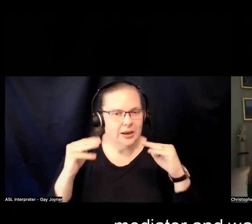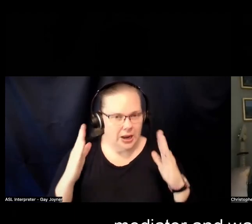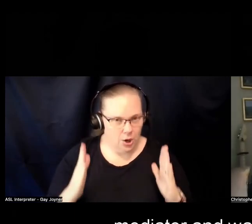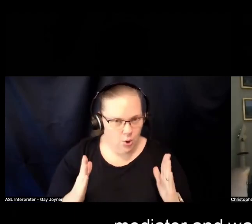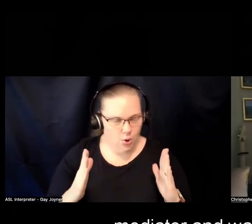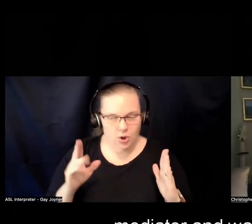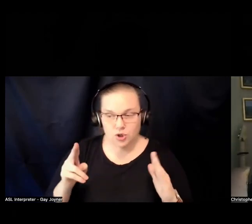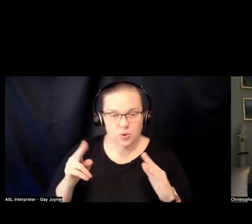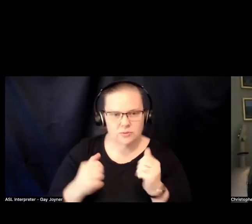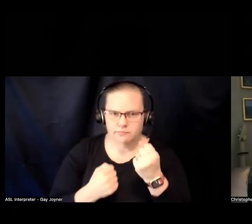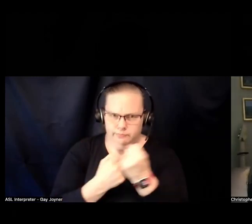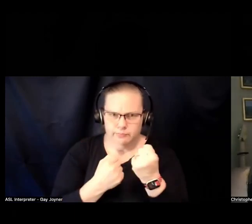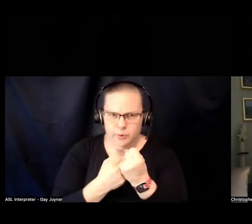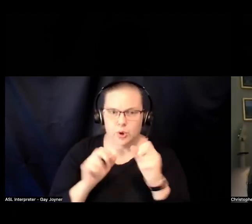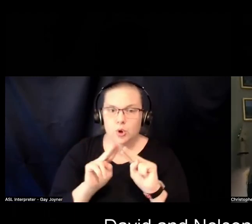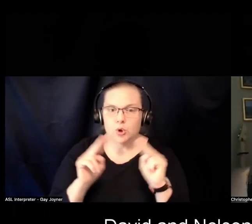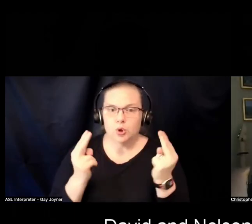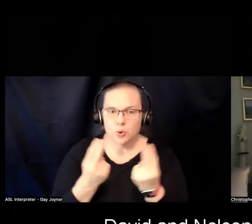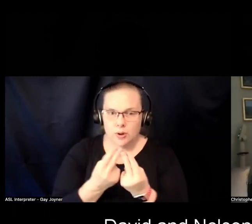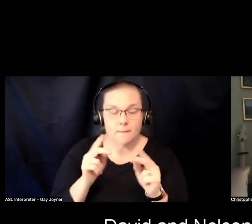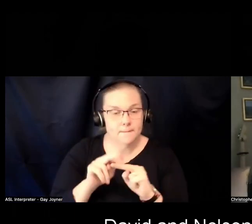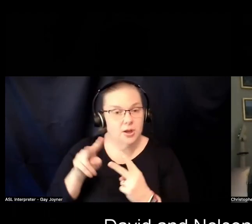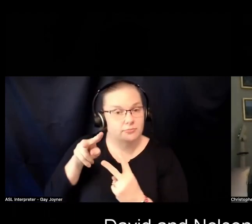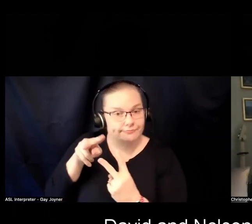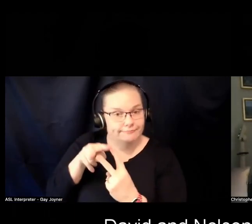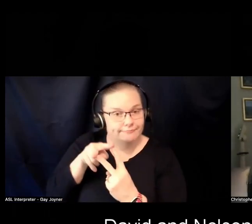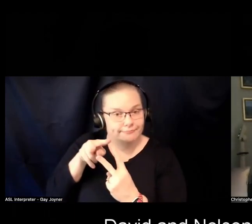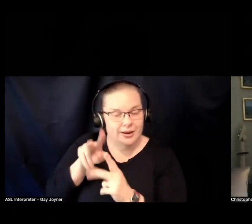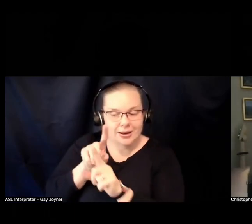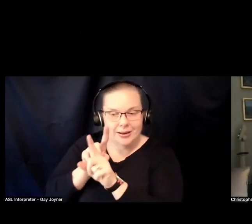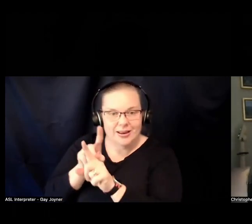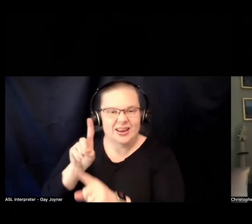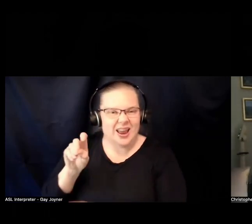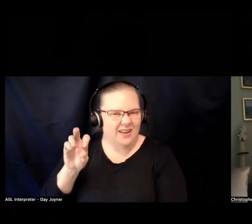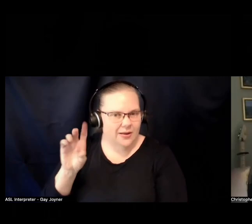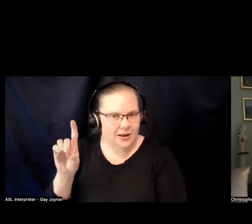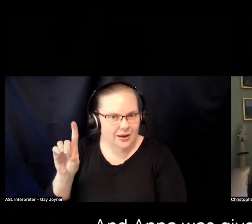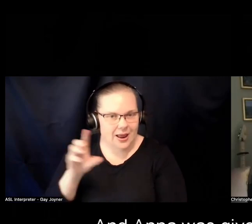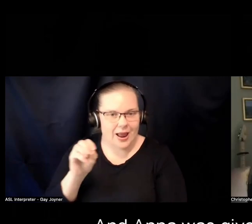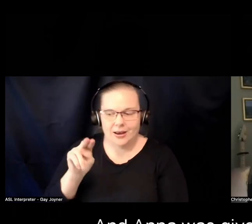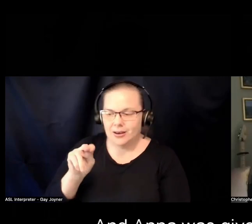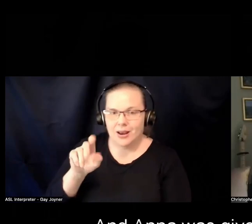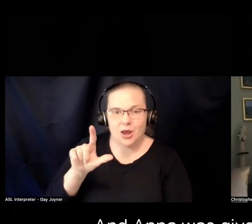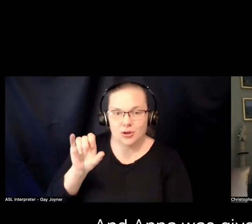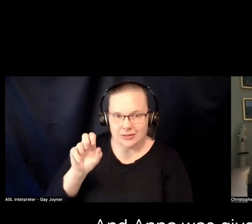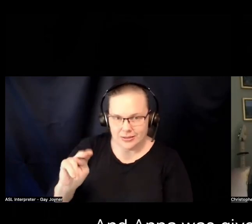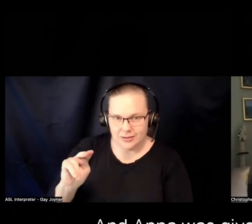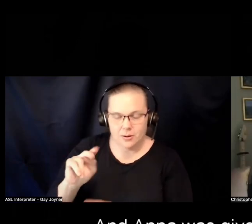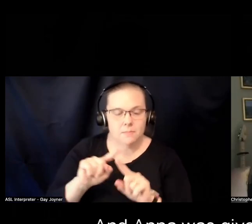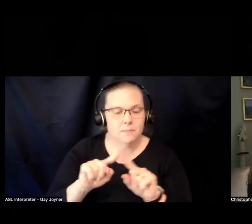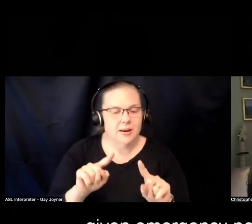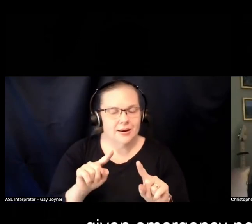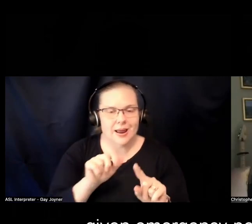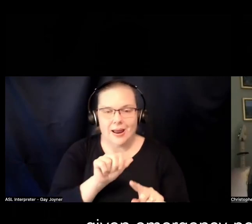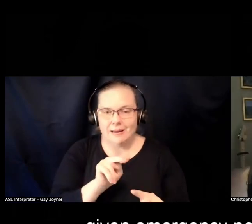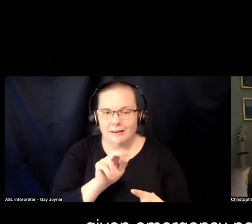she was also a mentor to the two Rockefeller brothers, David and Nelson. But here it's David Rockefeller. And Anna was given, I'm reading here, Anna